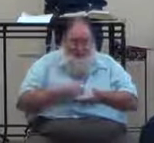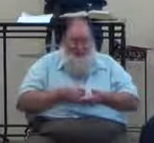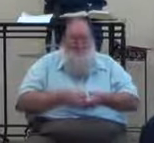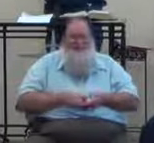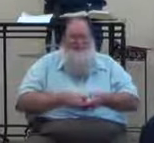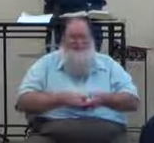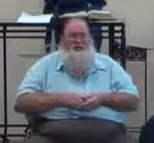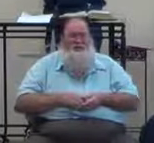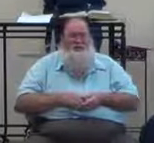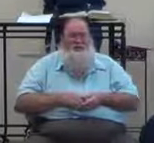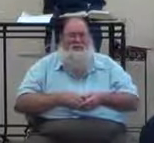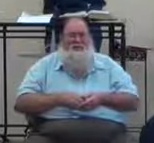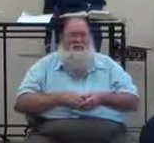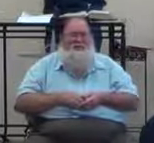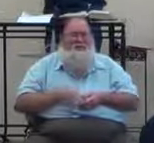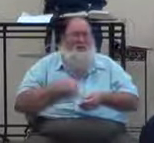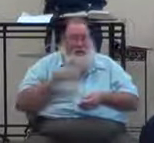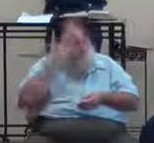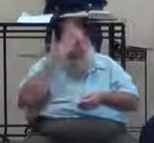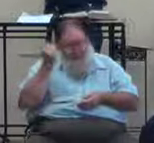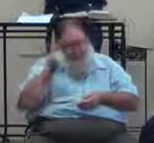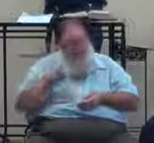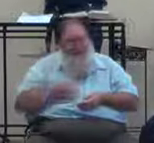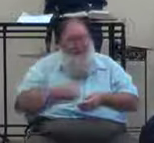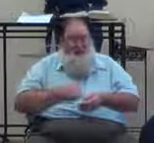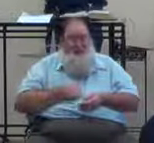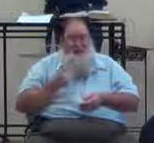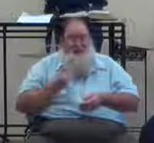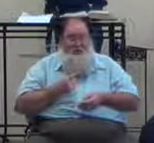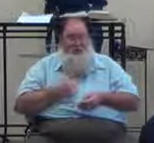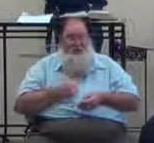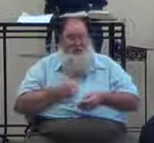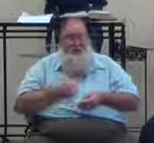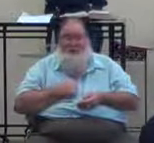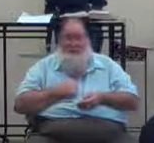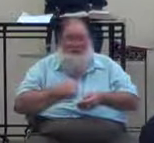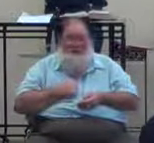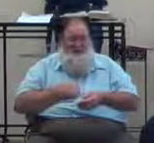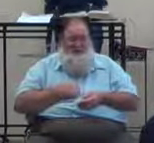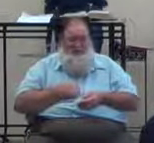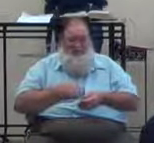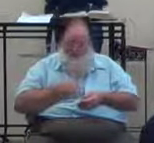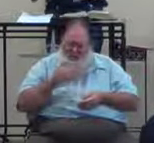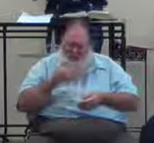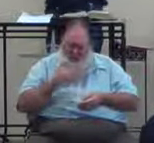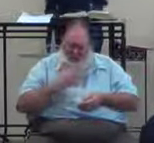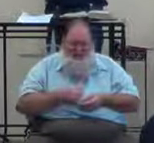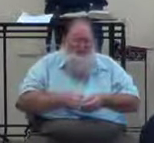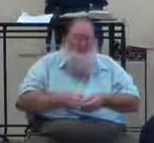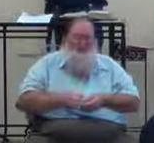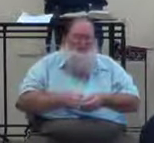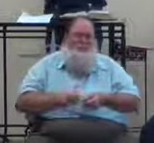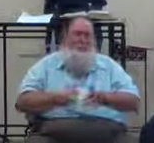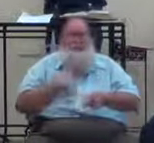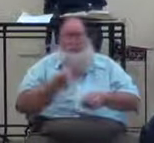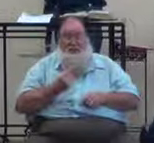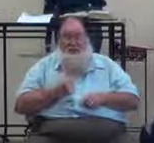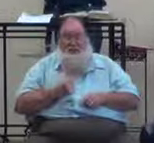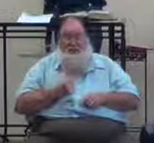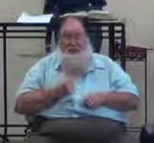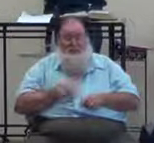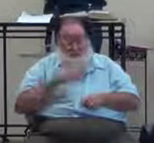And I'm not scolding you. I'm not being mean. I'm just telling you, I promise you, I'll forget. Because I'm focused on being up here and doing what I got to